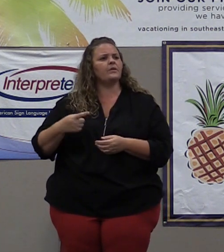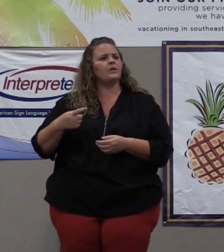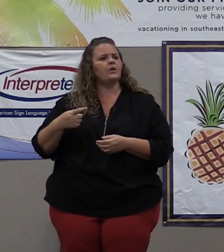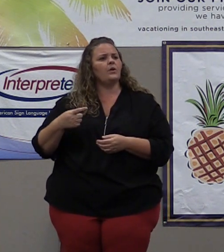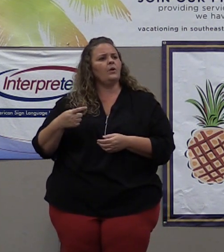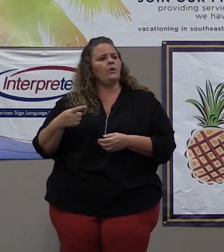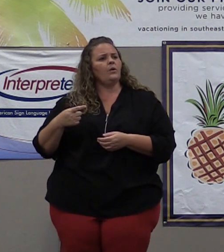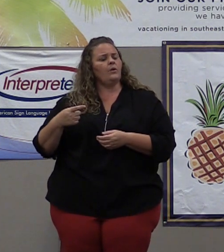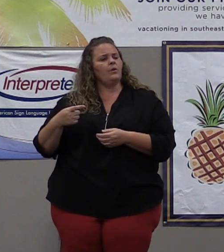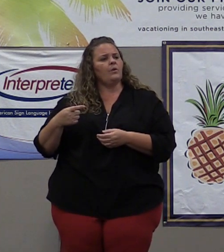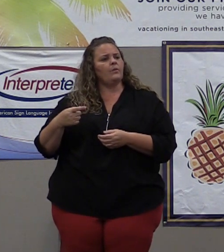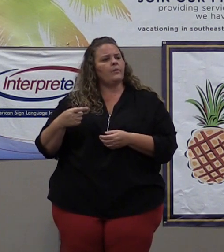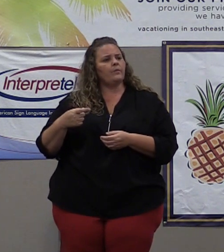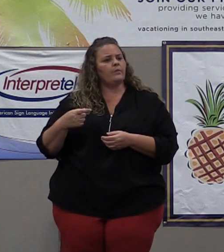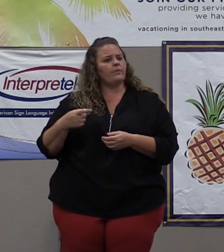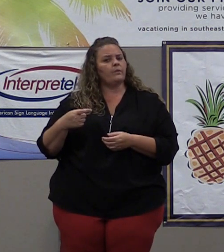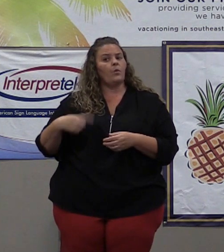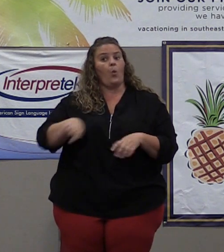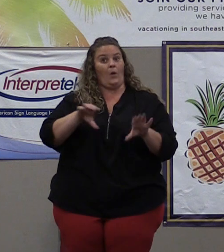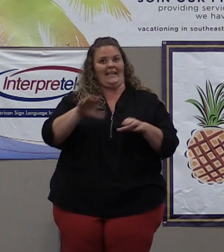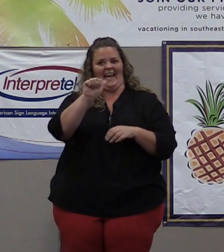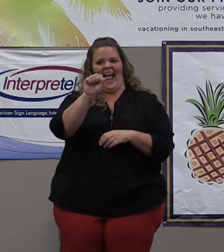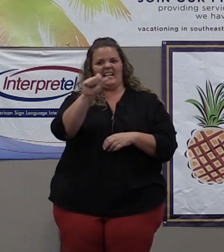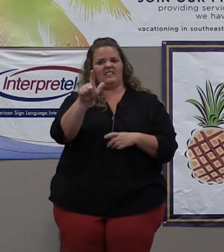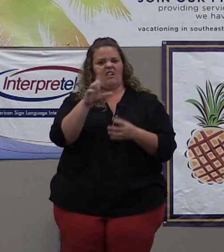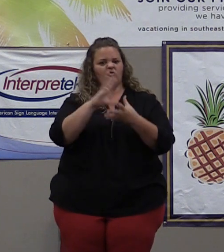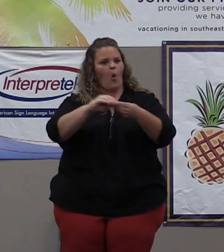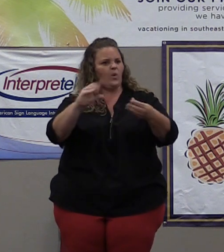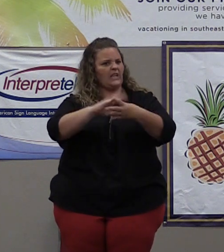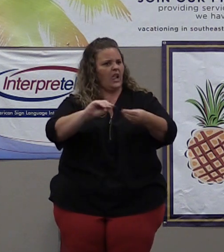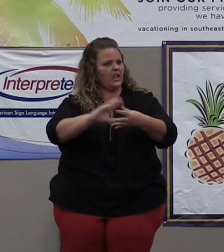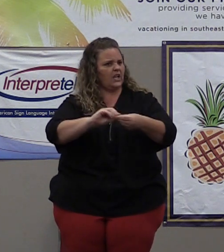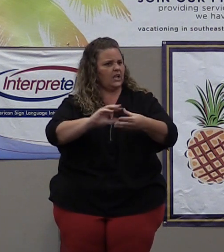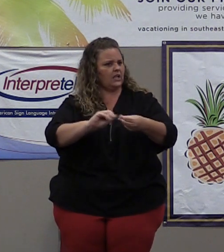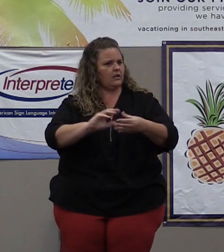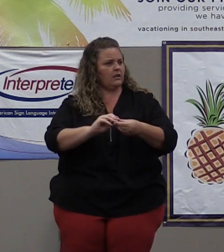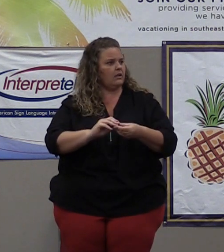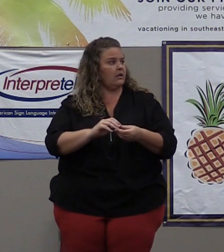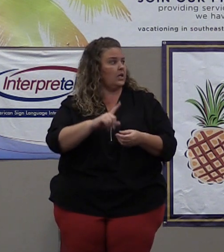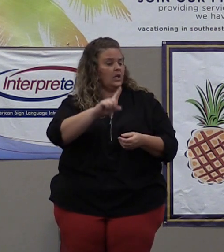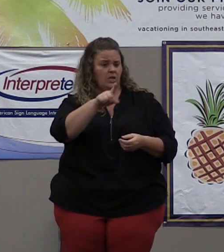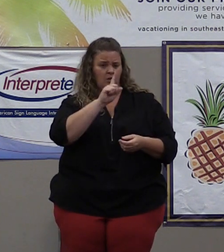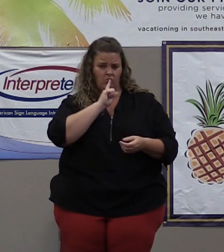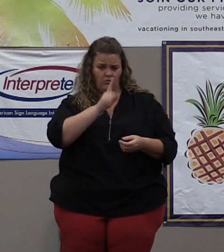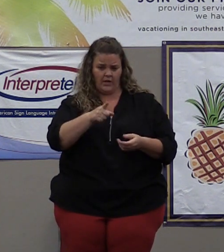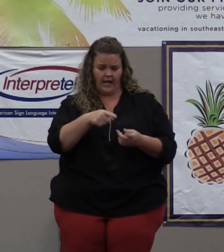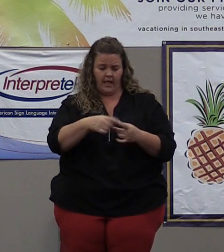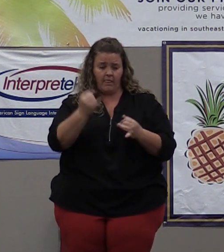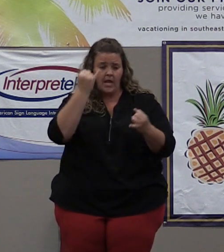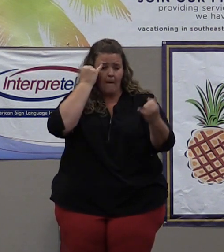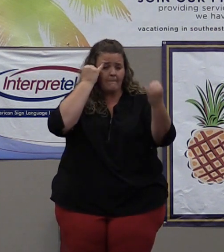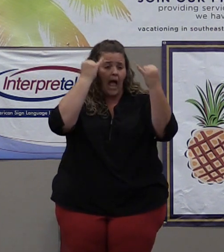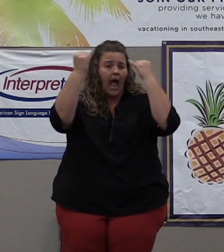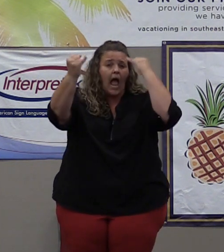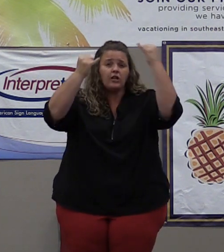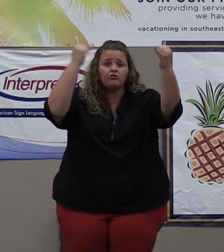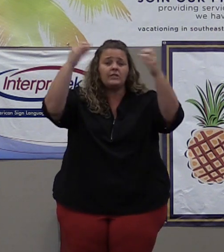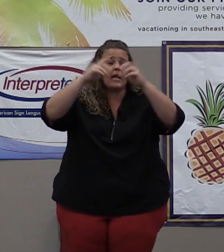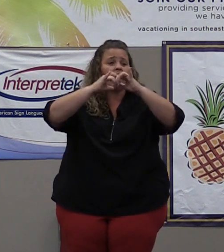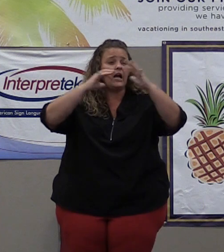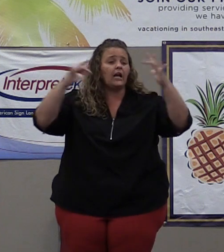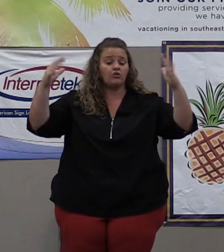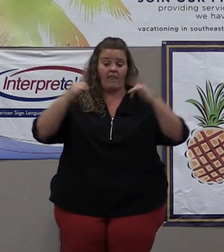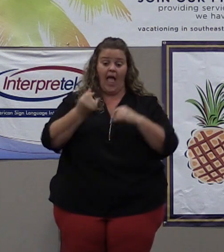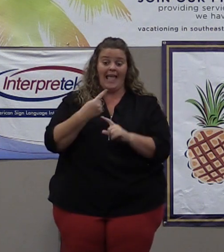did ASO storytelling. And just the amount of imagination that came out of